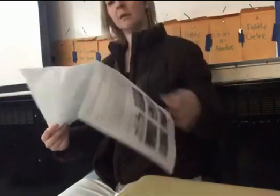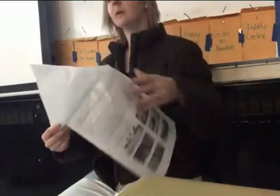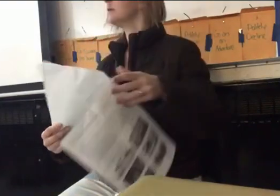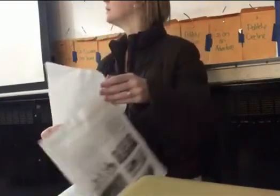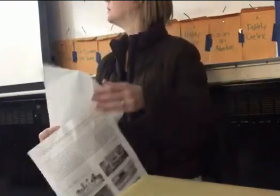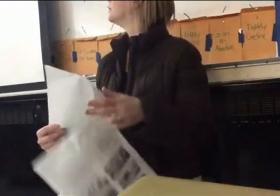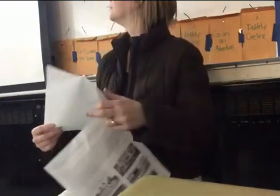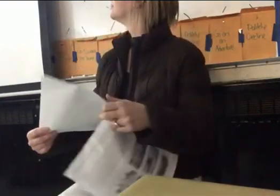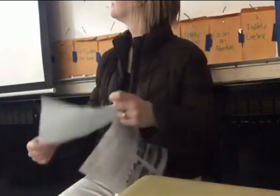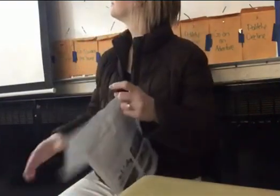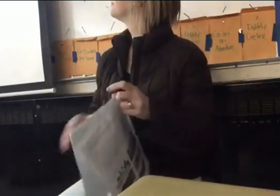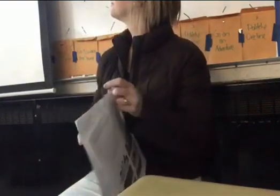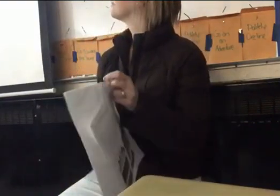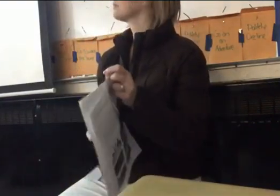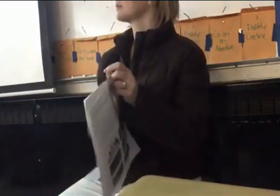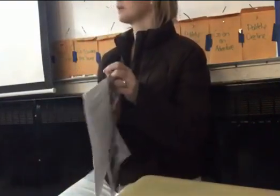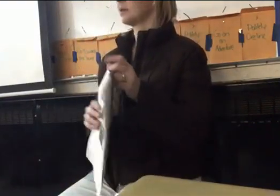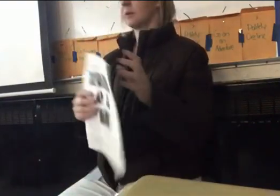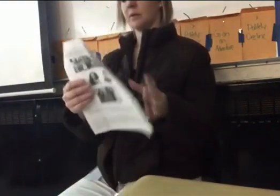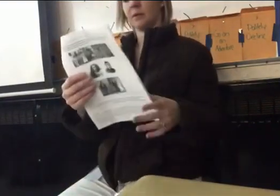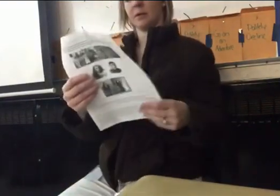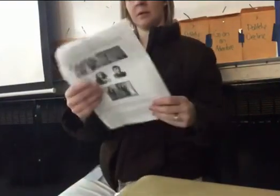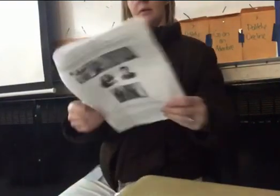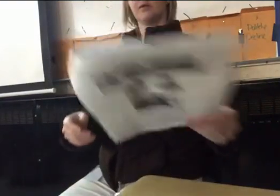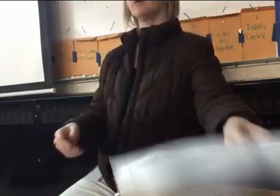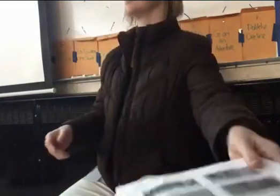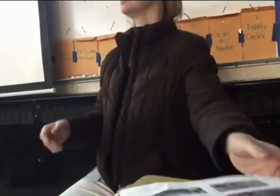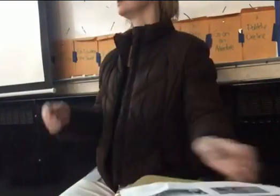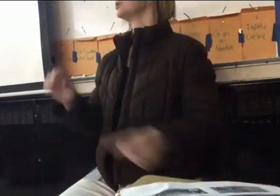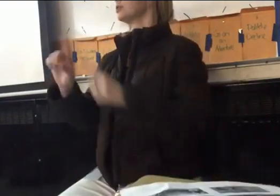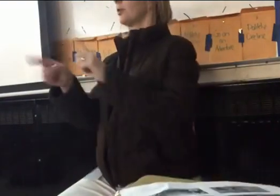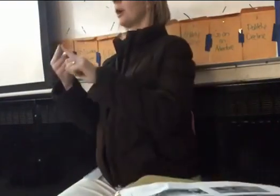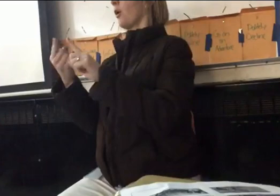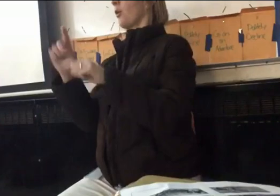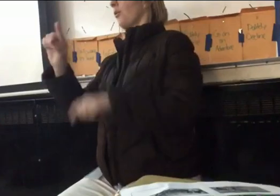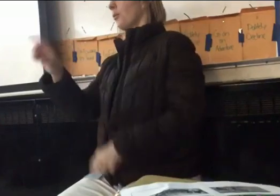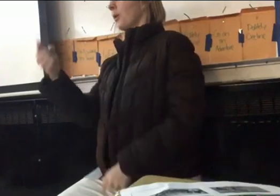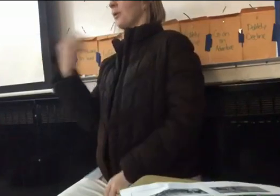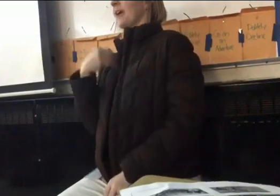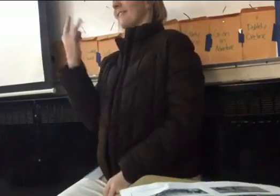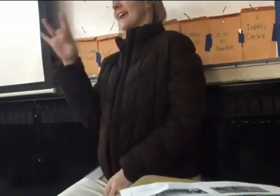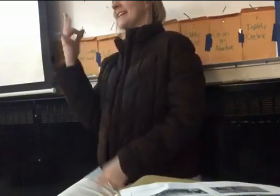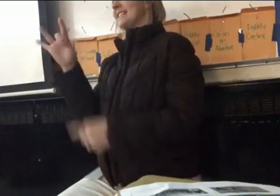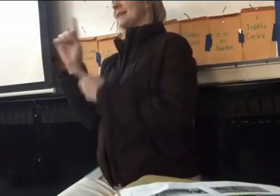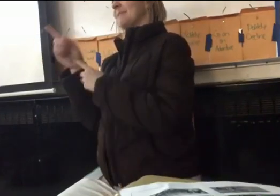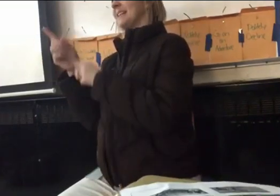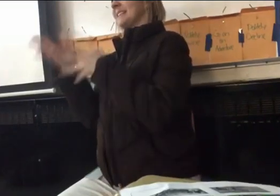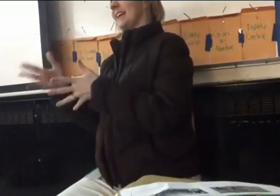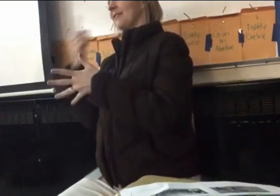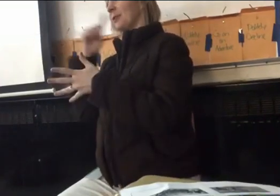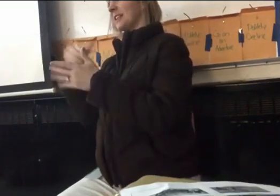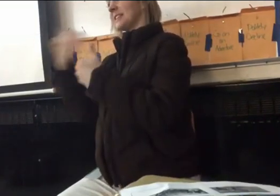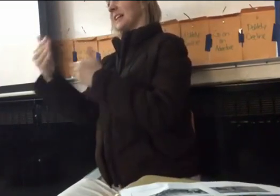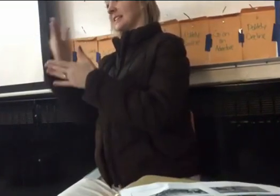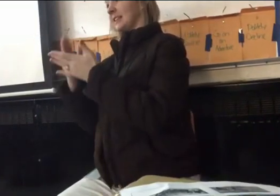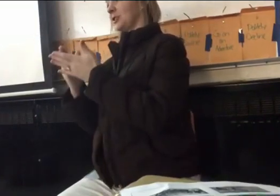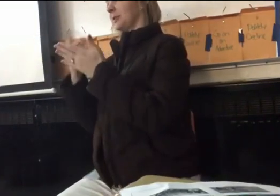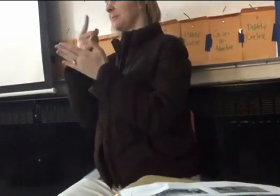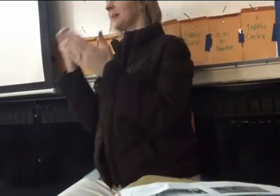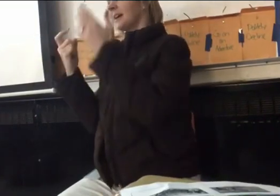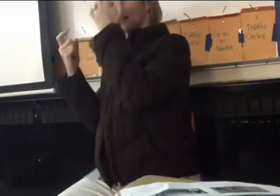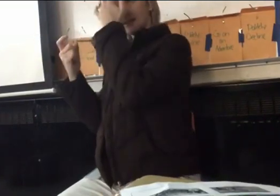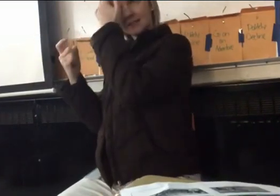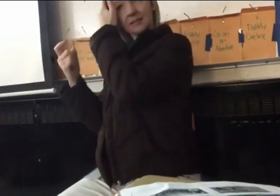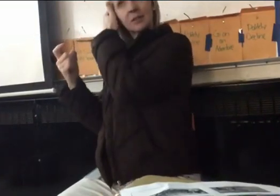All right. Now, as we start this next section, which we only have 18 minutes for, which is a super short amount of time, because